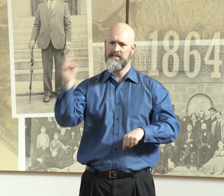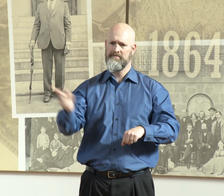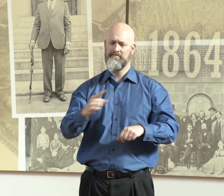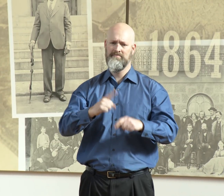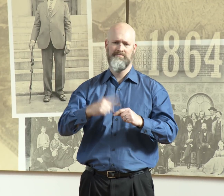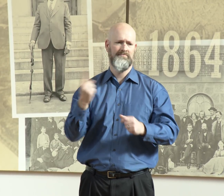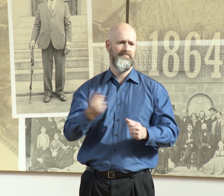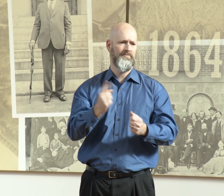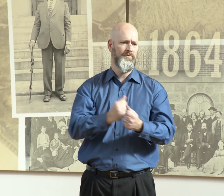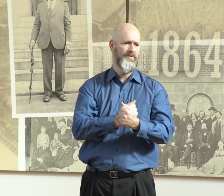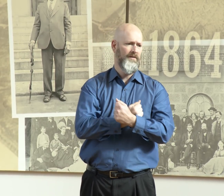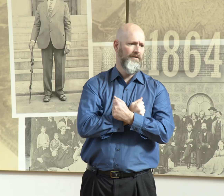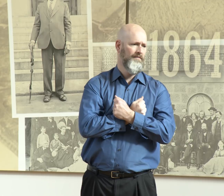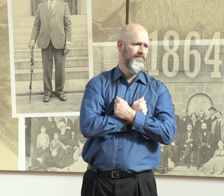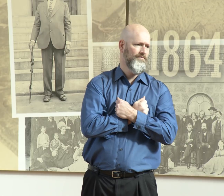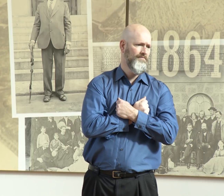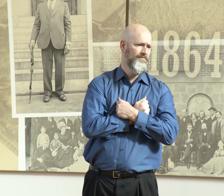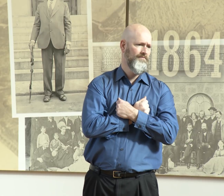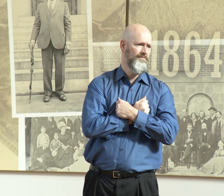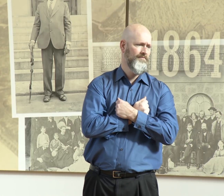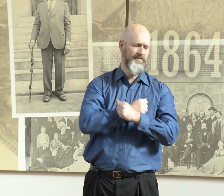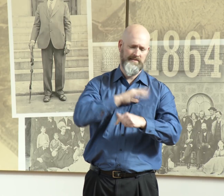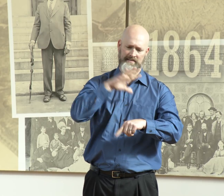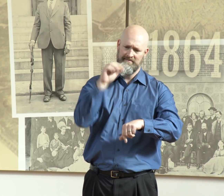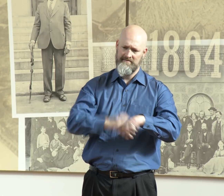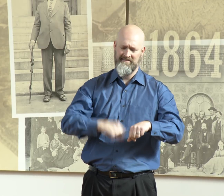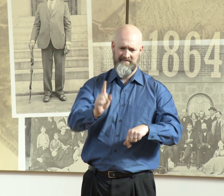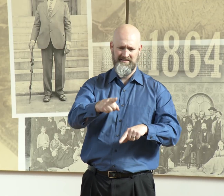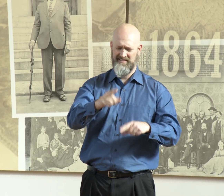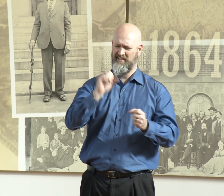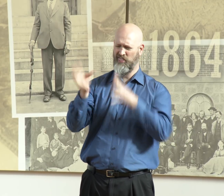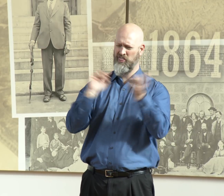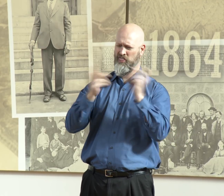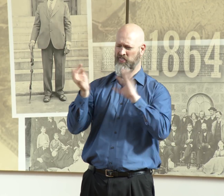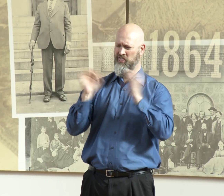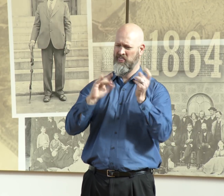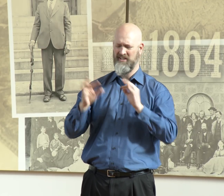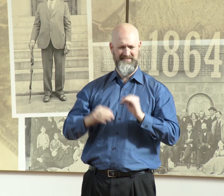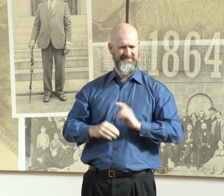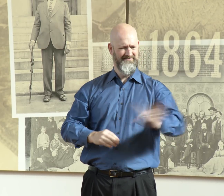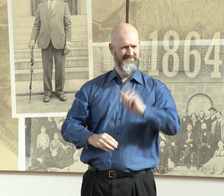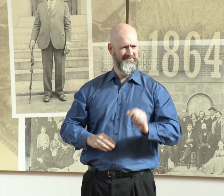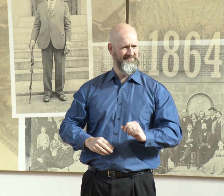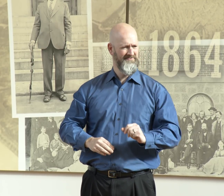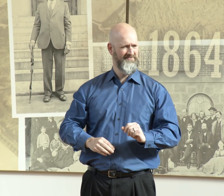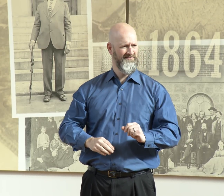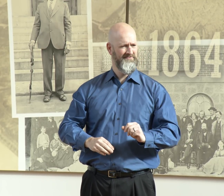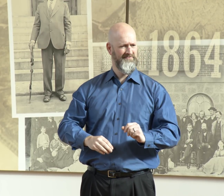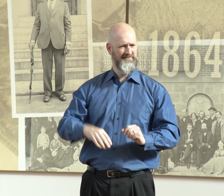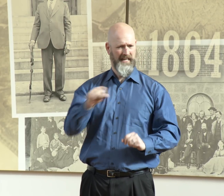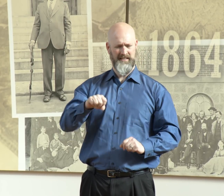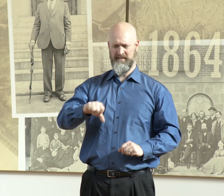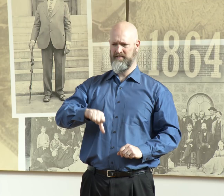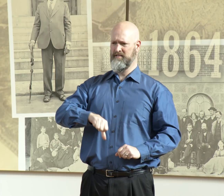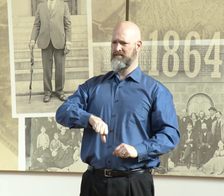He was a taskmaster with compassion, but he would say, "What are you doing flopping your hands around like that? Stop